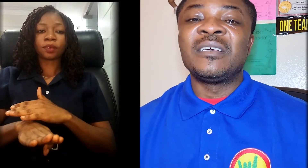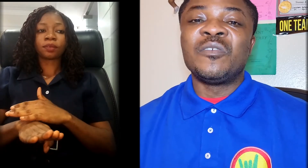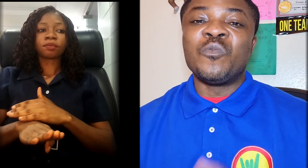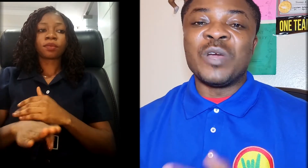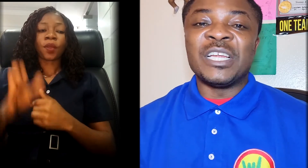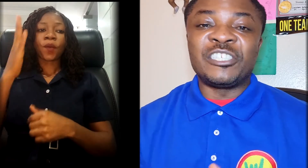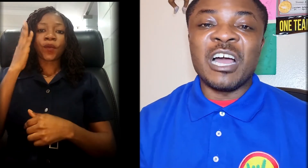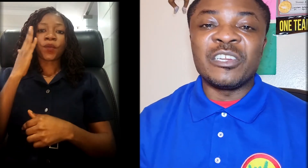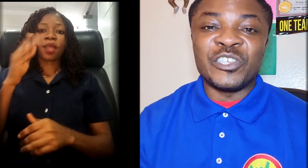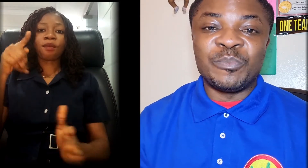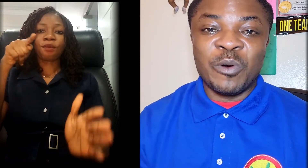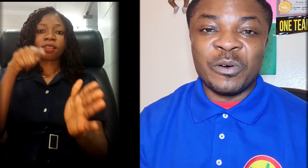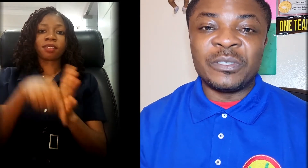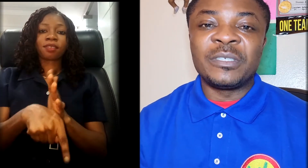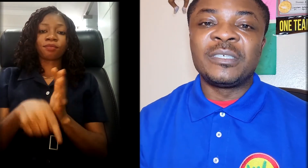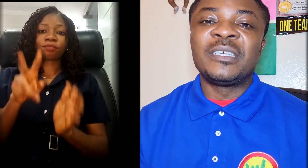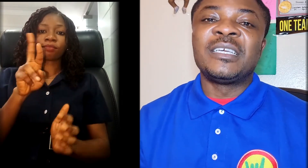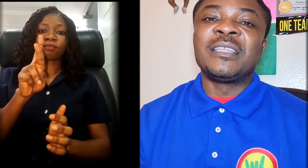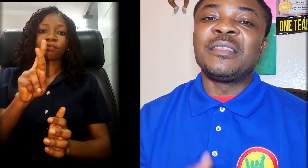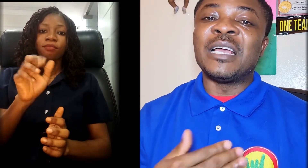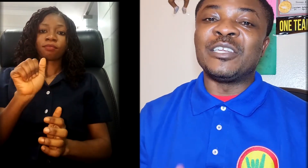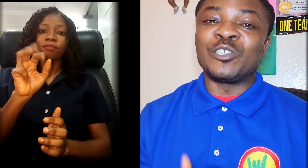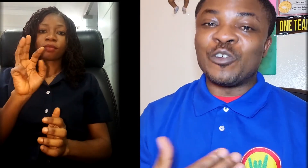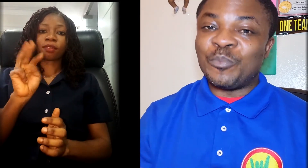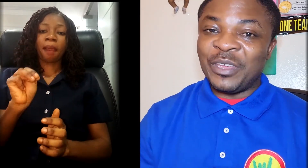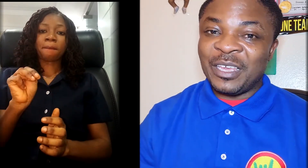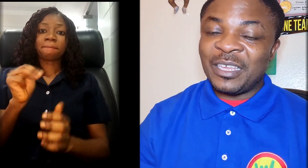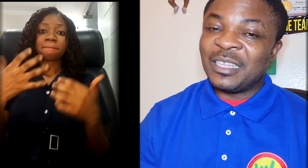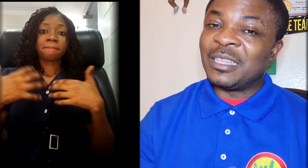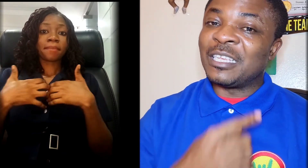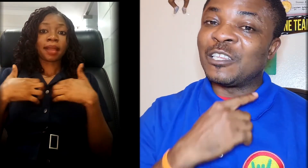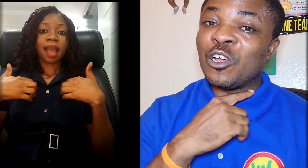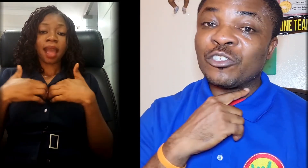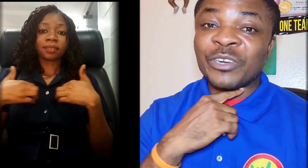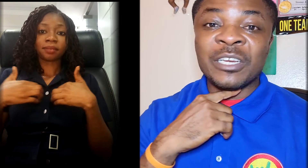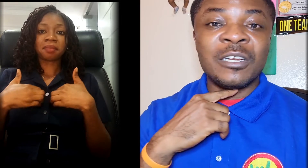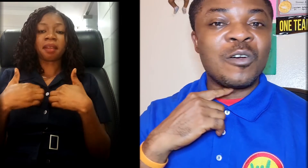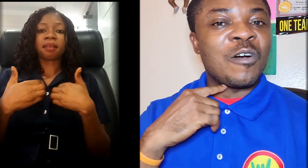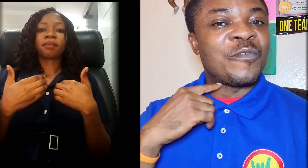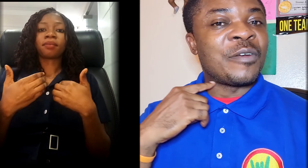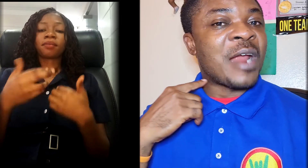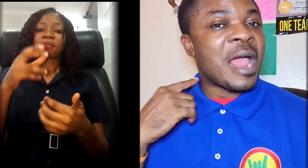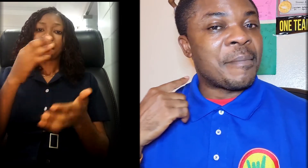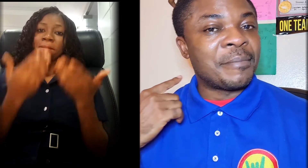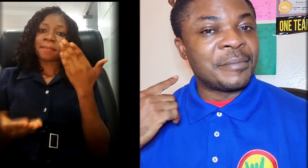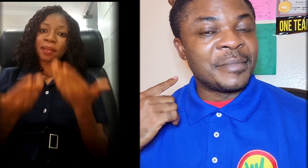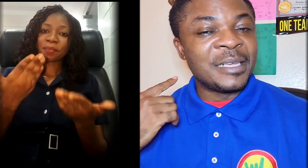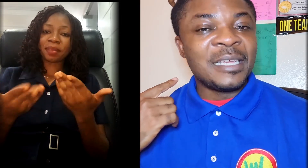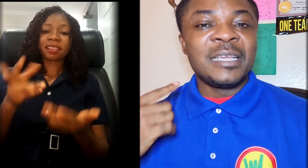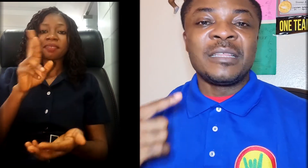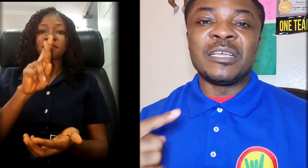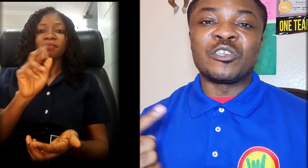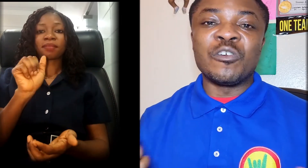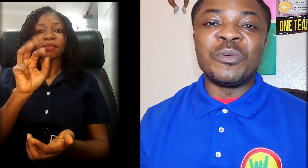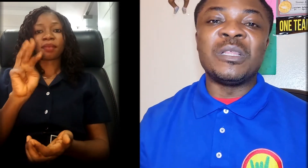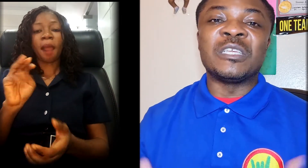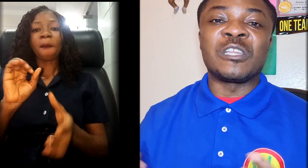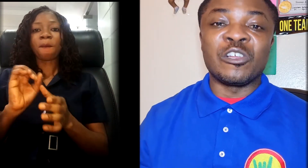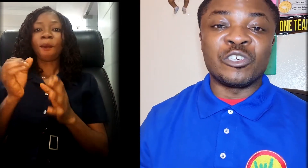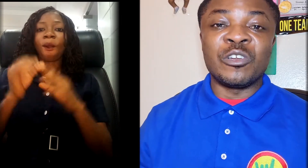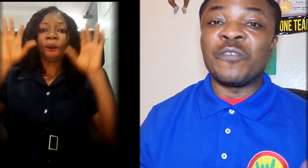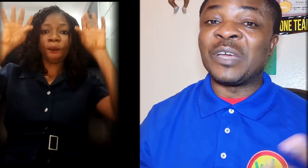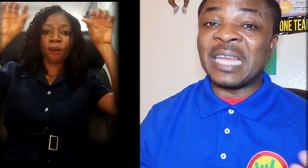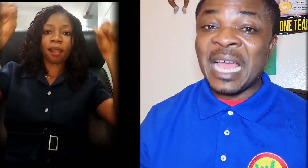that when a child is born, there is going to be the slaughtering of a ram. There's going to be